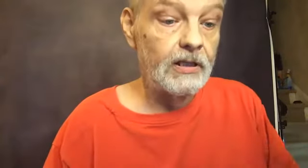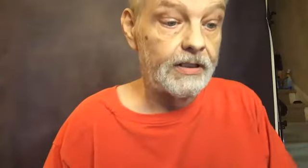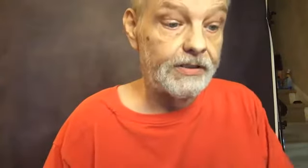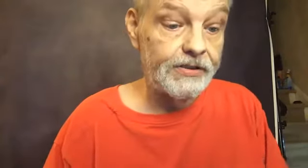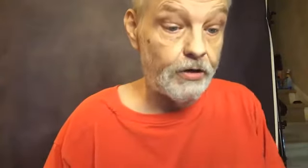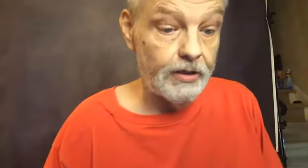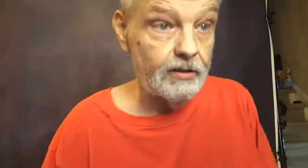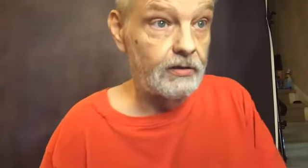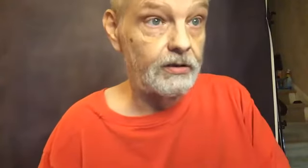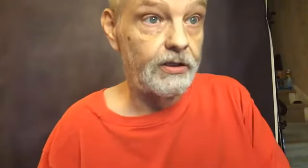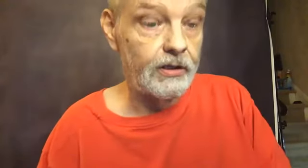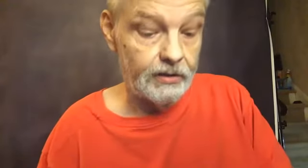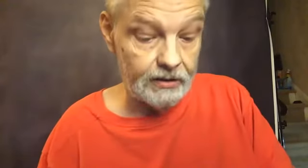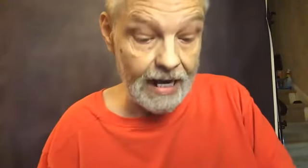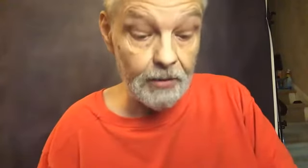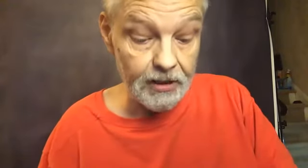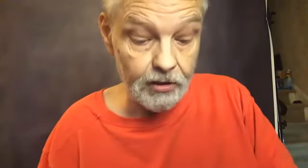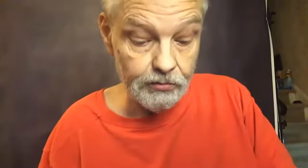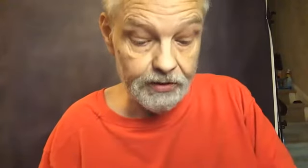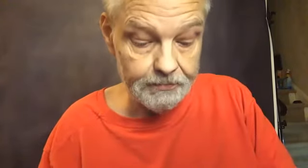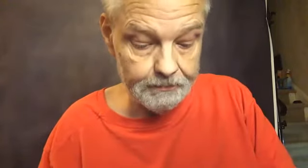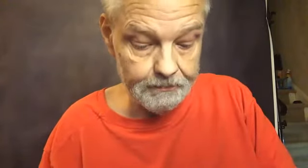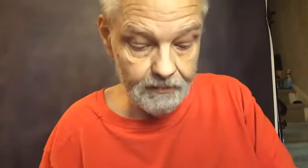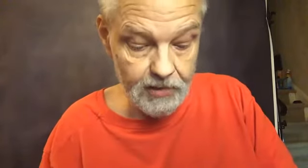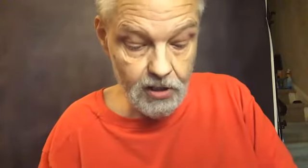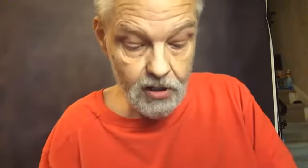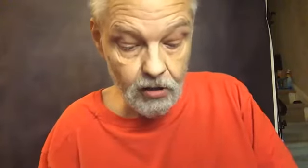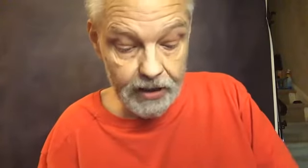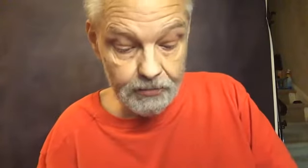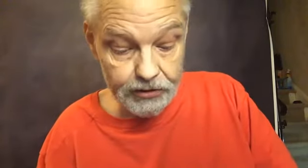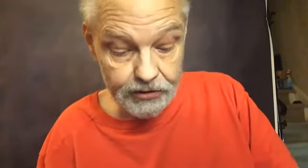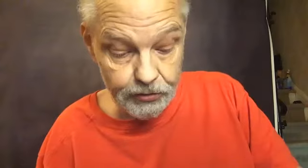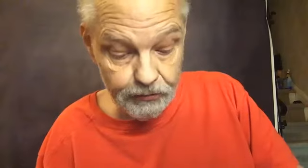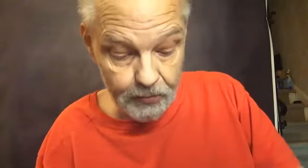not necessarily the name that goes with it. All right, I'm switching to the red book.